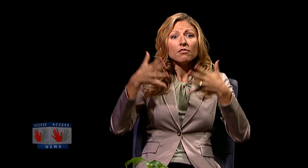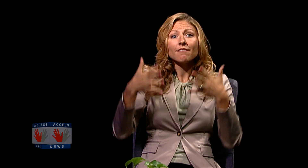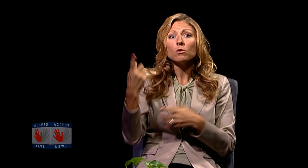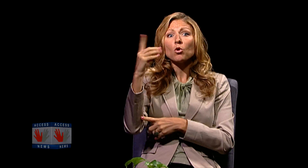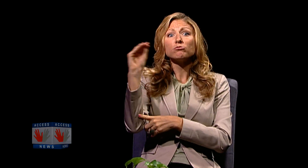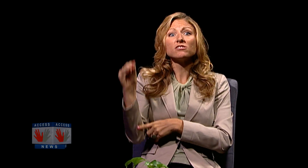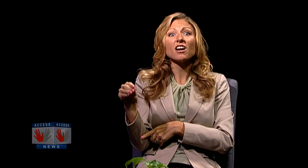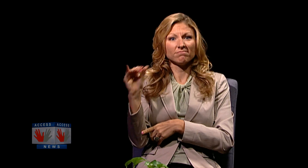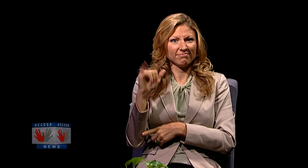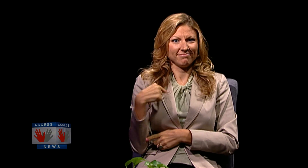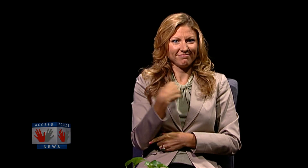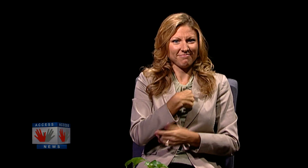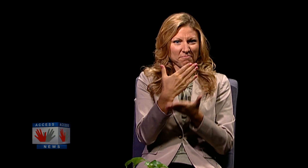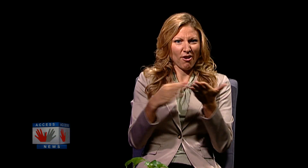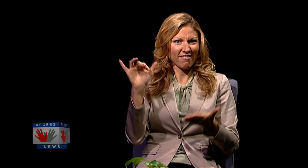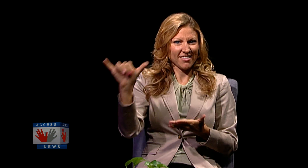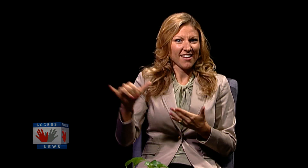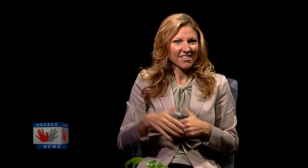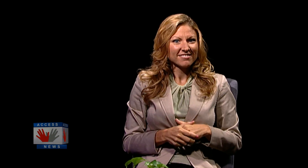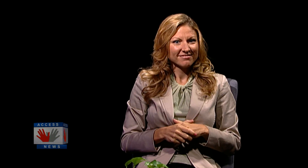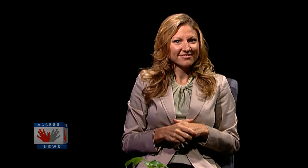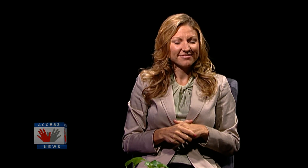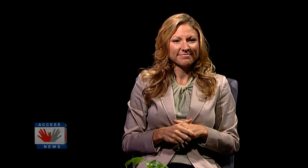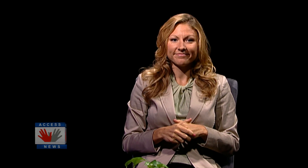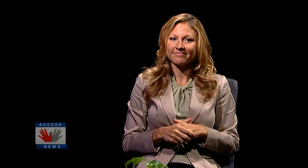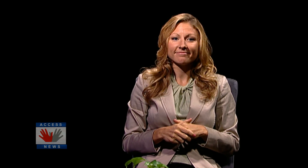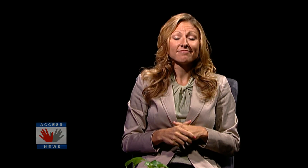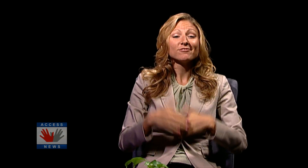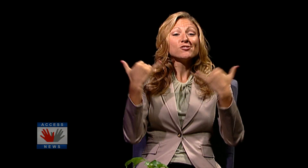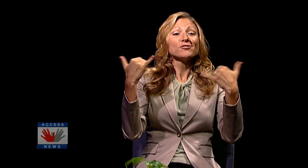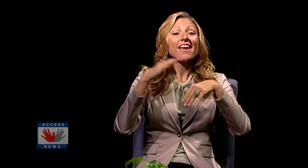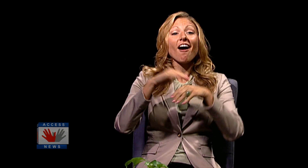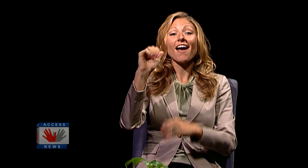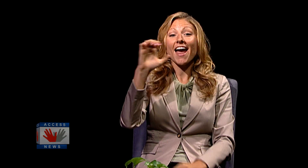extinct. We are part of the remaining 1%.